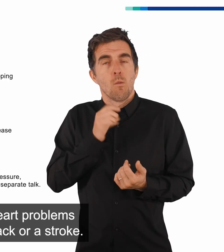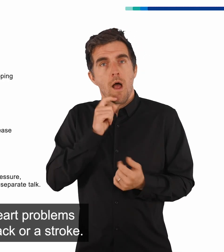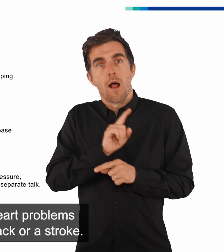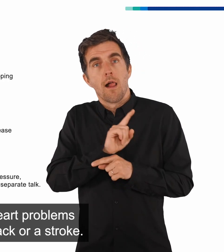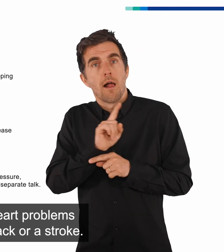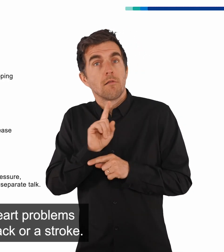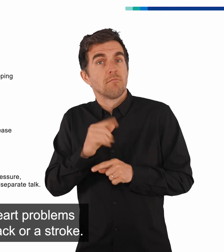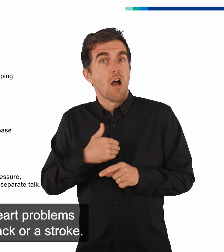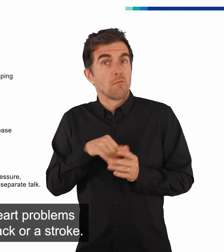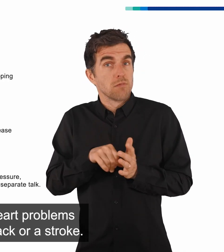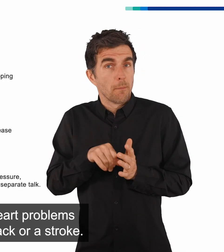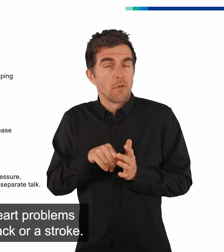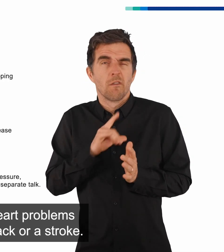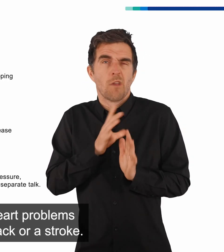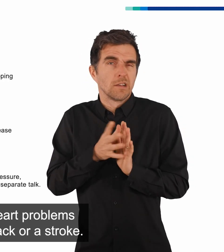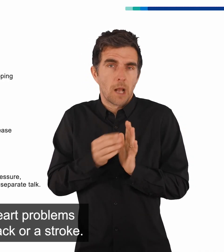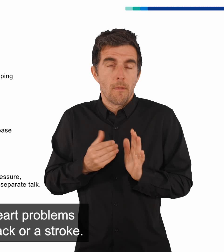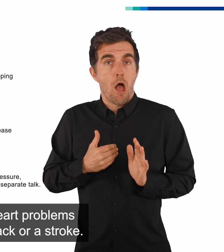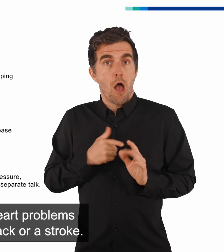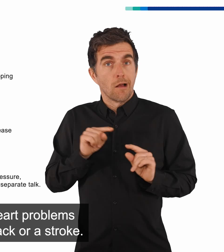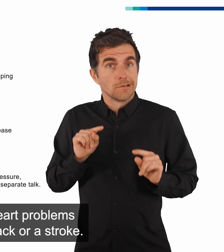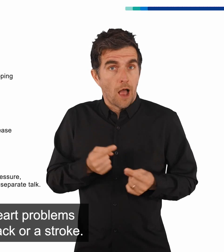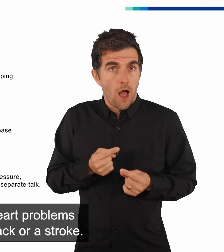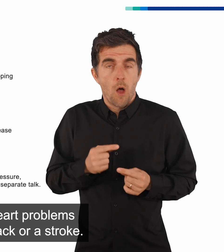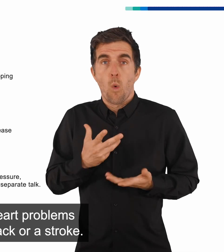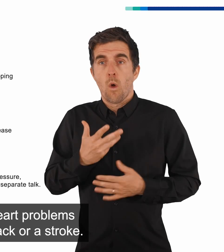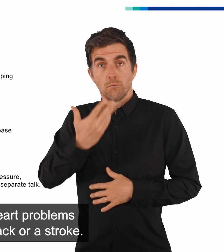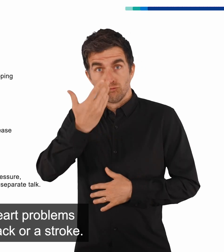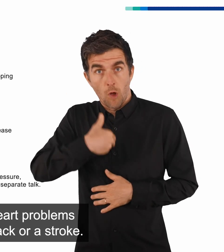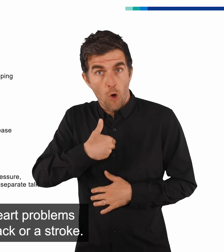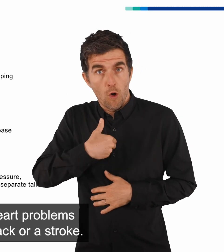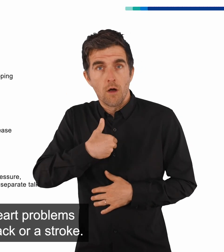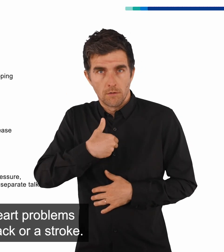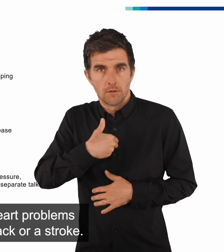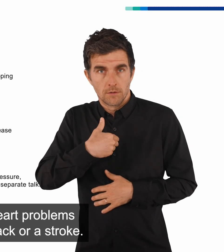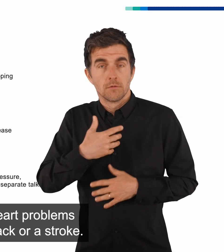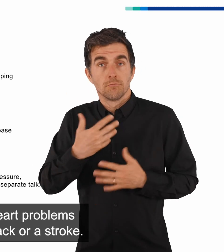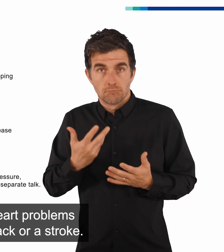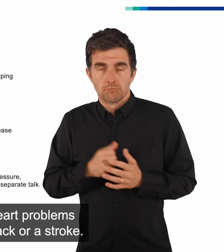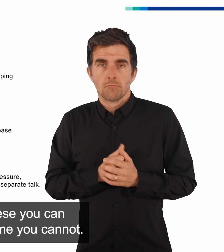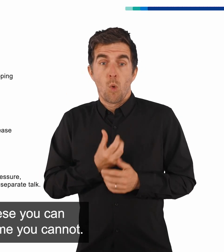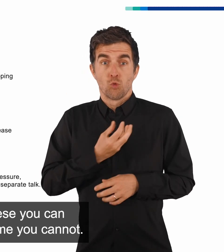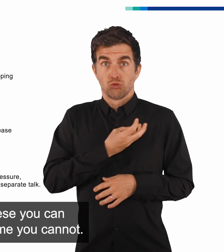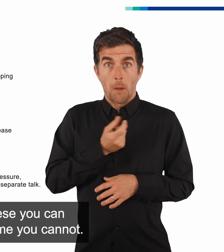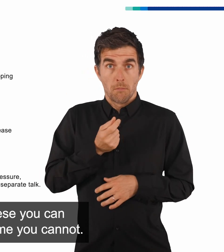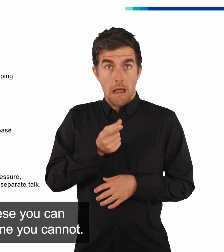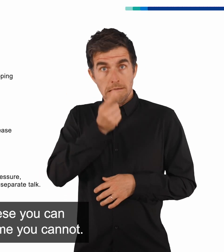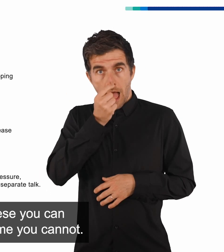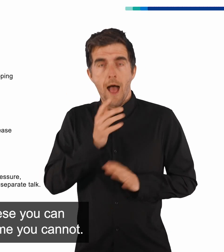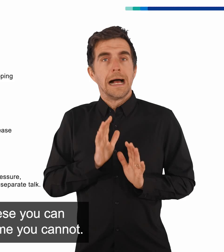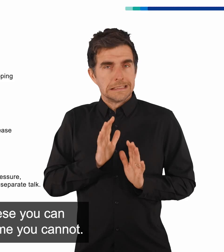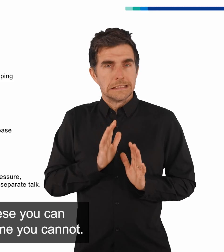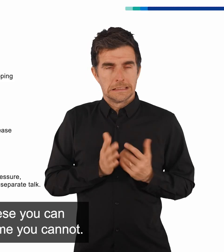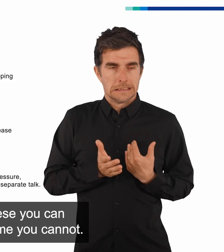Risk factors that cannot be controlled include age. The older you are, the higher your risk of heart disease.